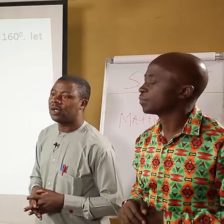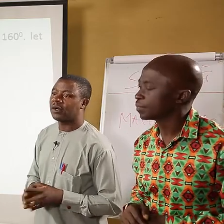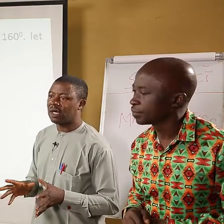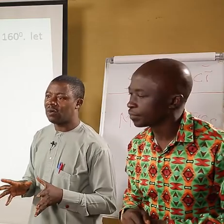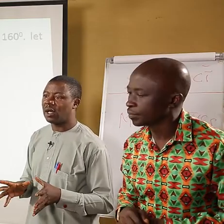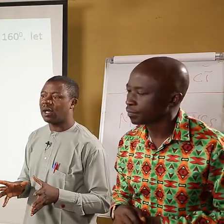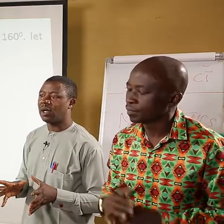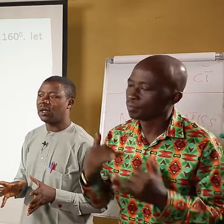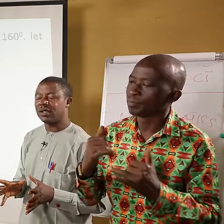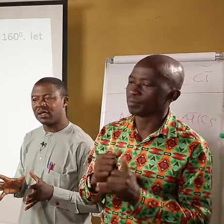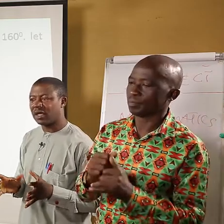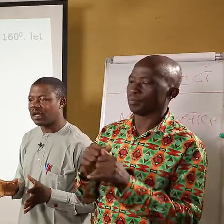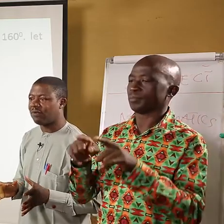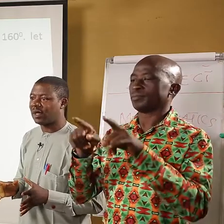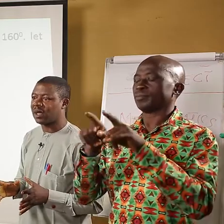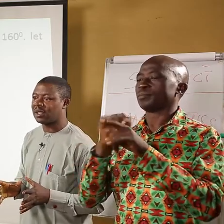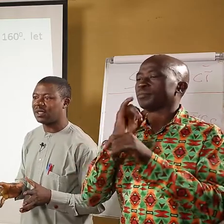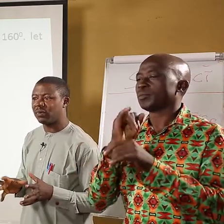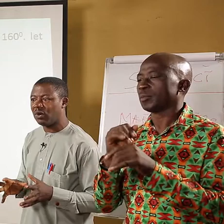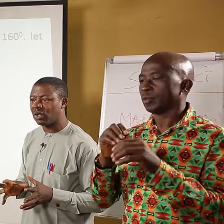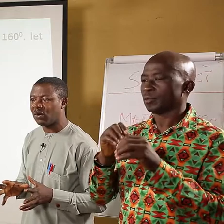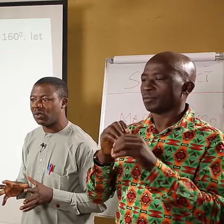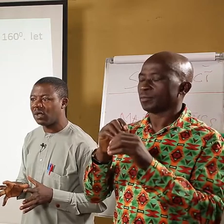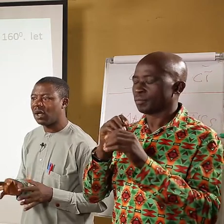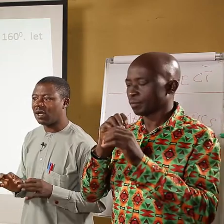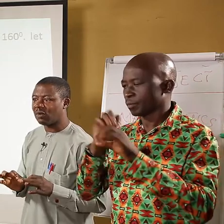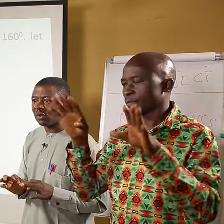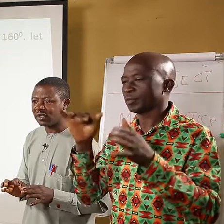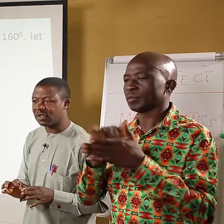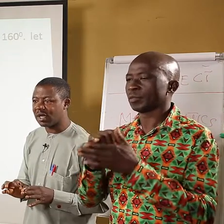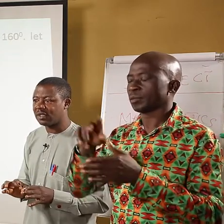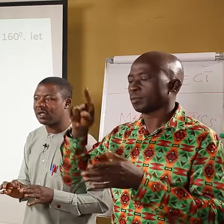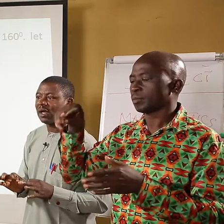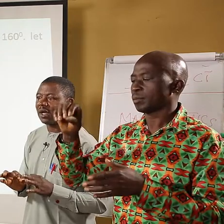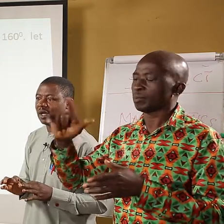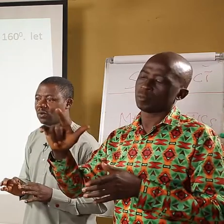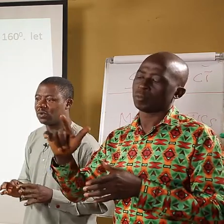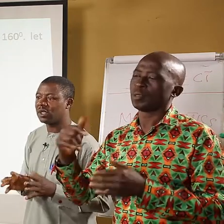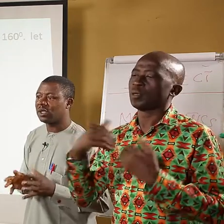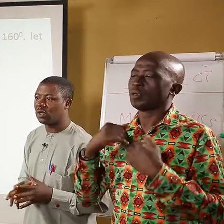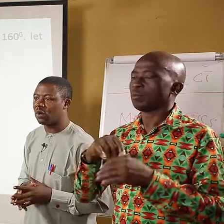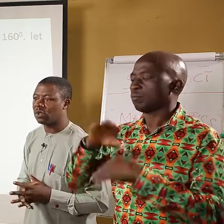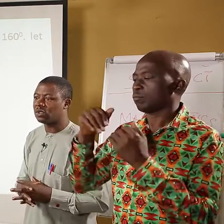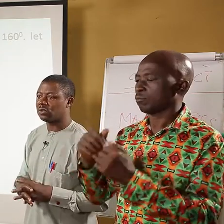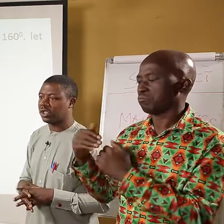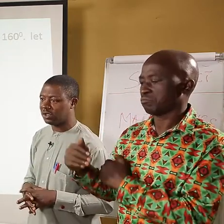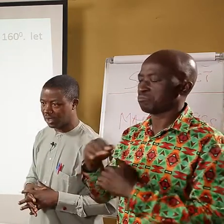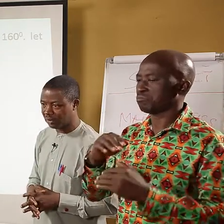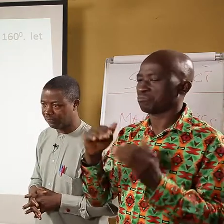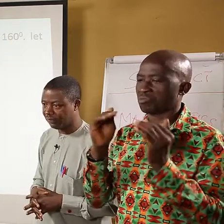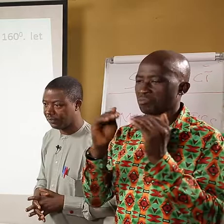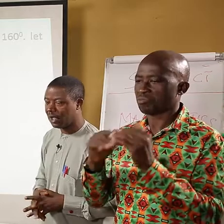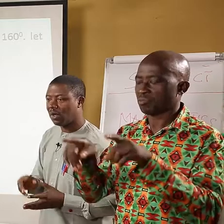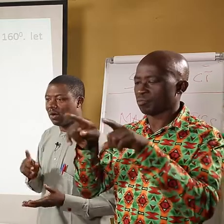Now, regular is a clear fact that the polygon has all its sides and angles equals to each